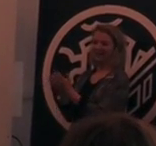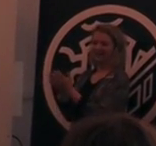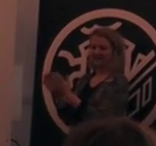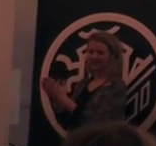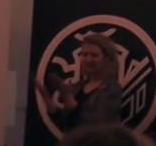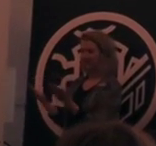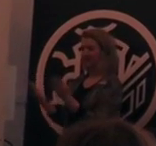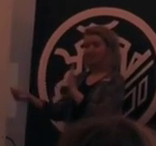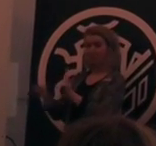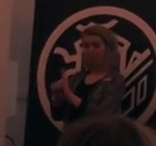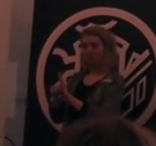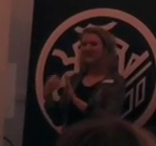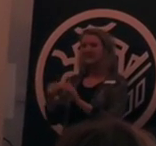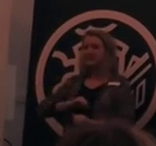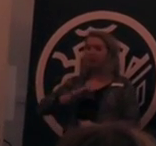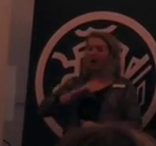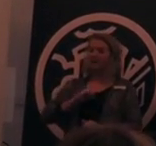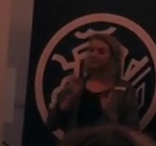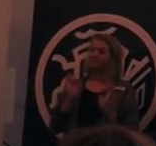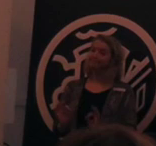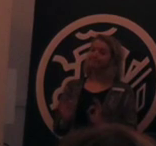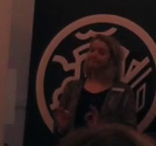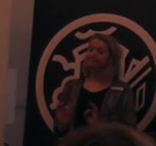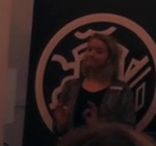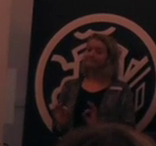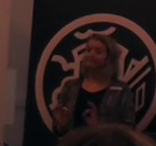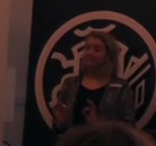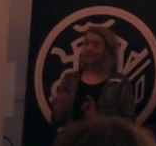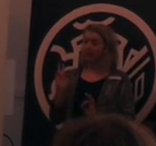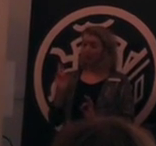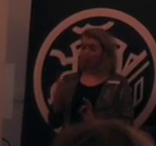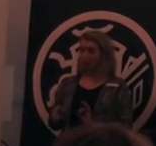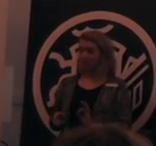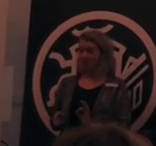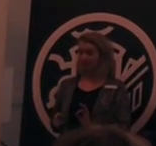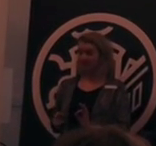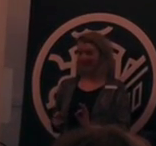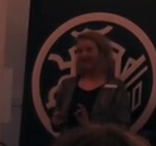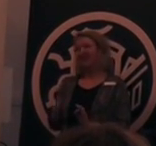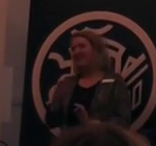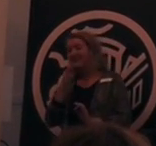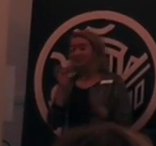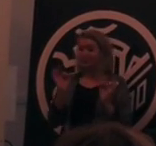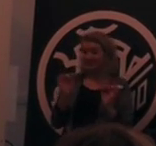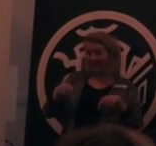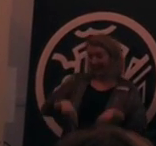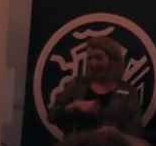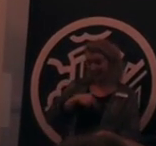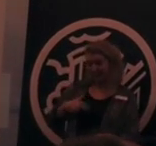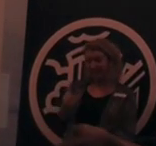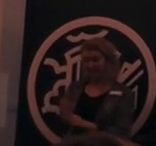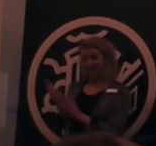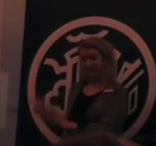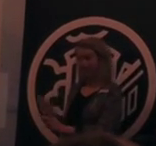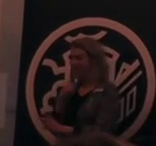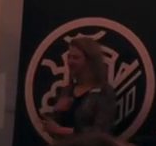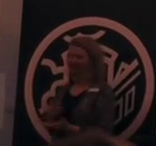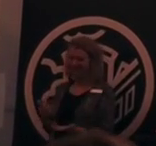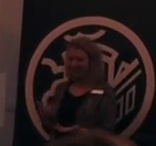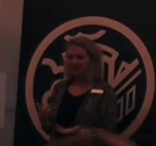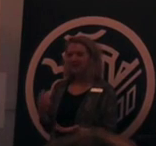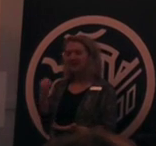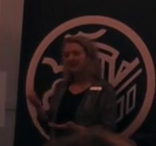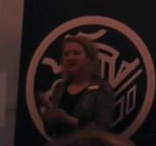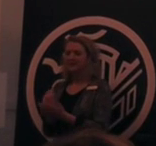which was very successful, wouldn't be successful by Denmark standards, even in terms of people waving back. Very few people